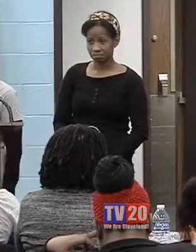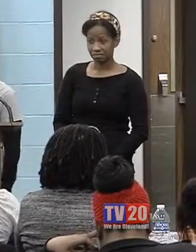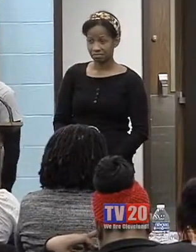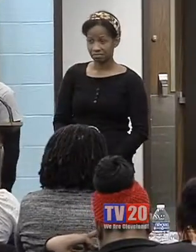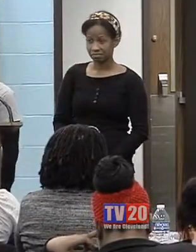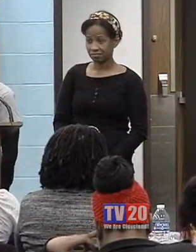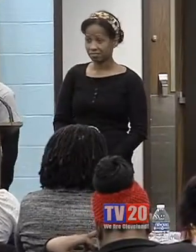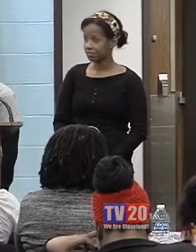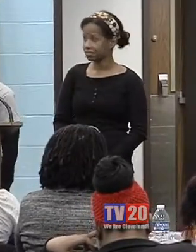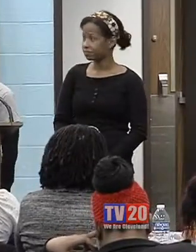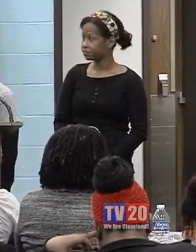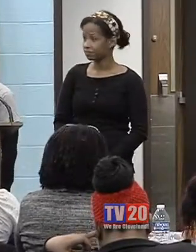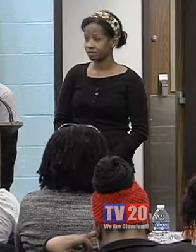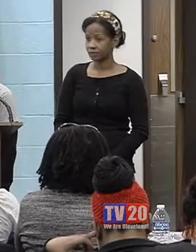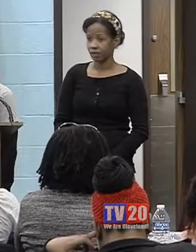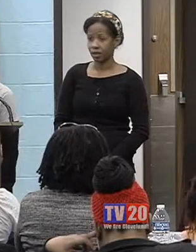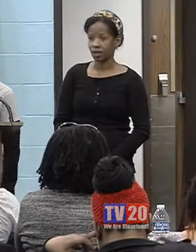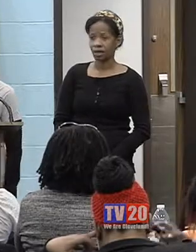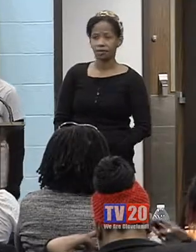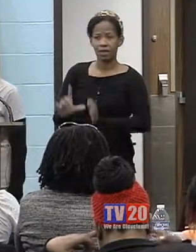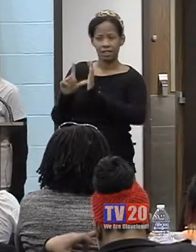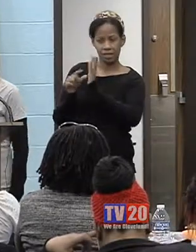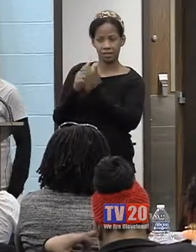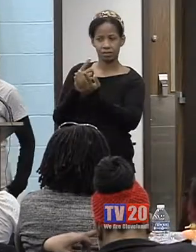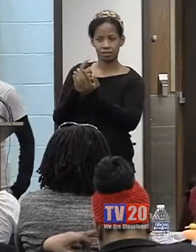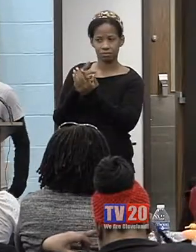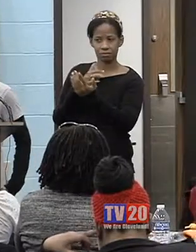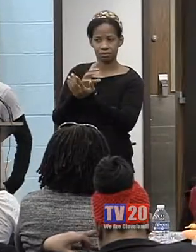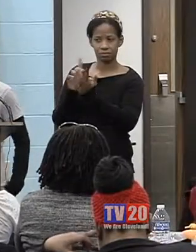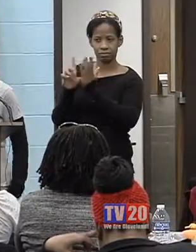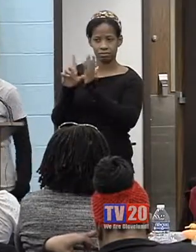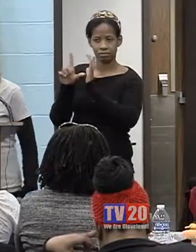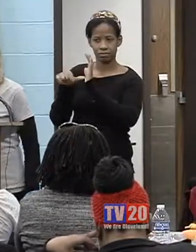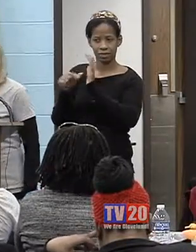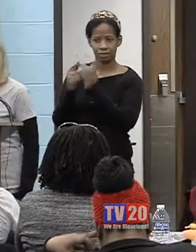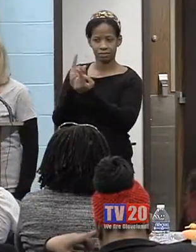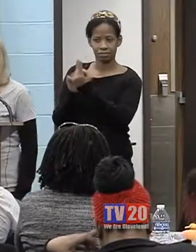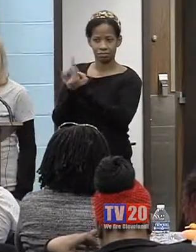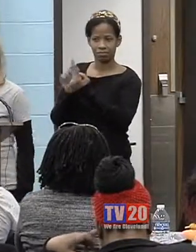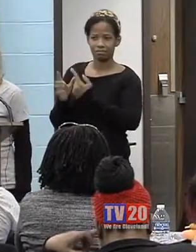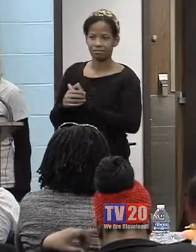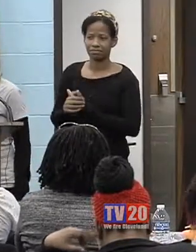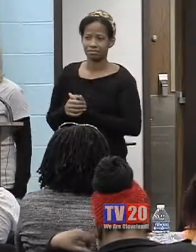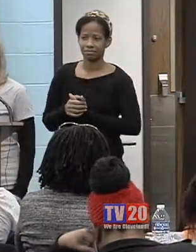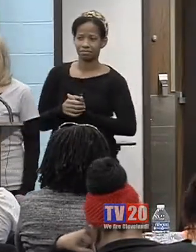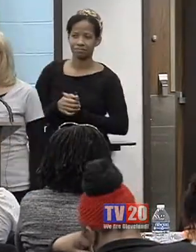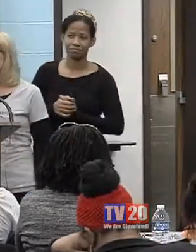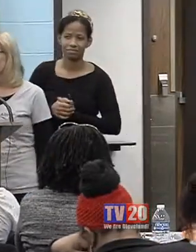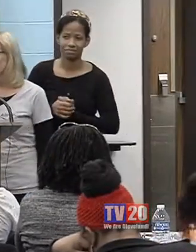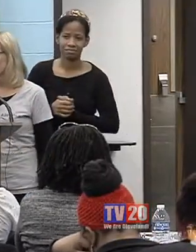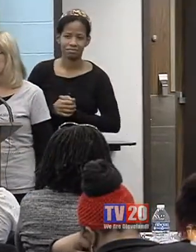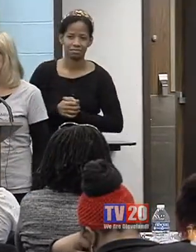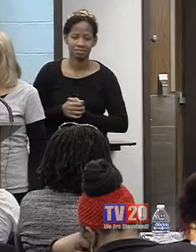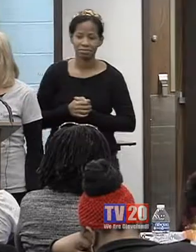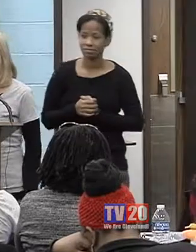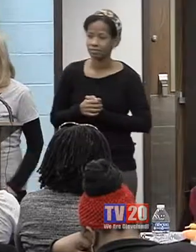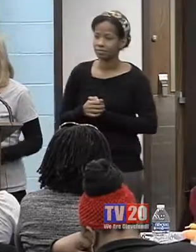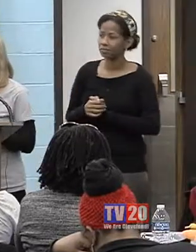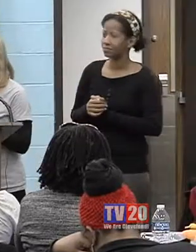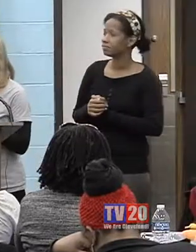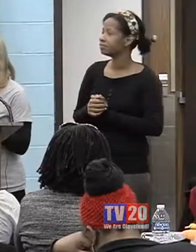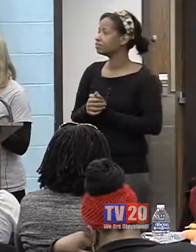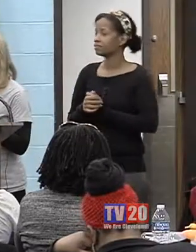Well, okay then. Thank you. We'll bring it up. We'll in the bring it up and answer, in the questions and answers. Okay. Okay. All right. Thank you.